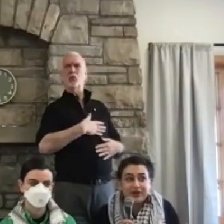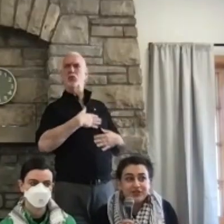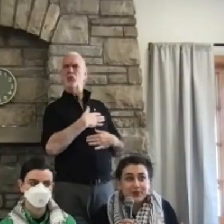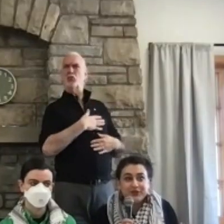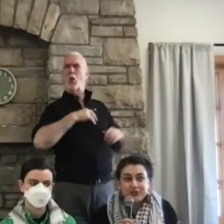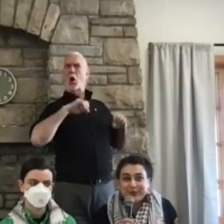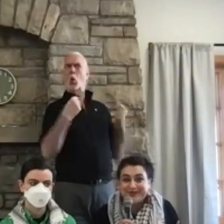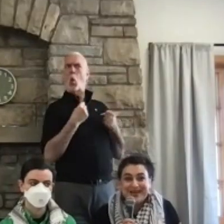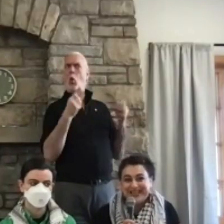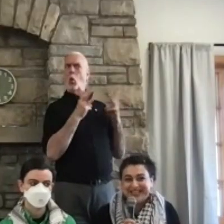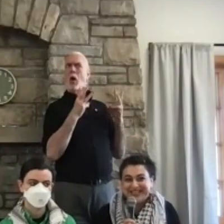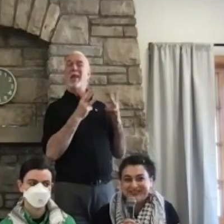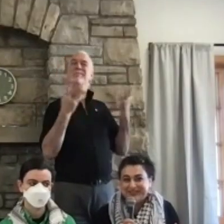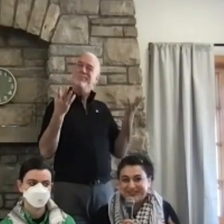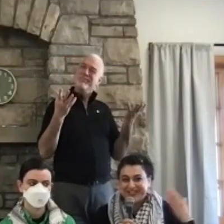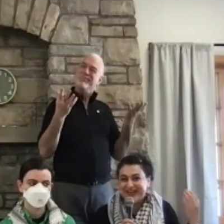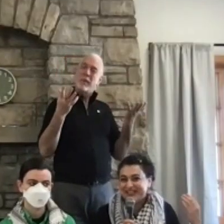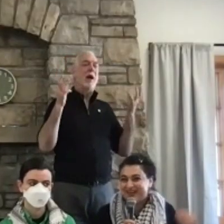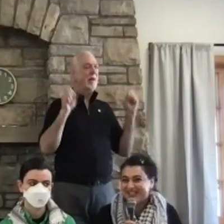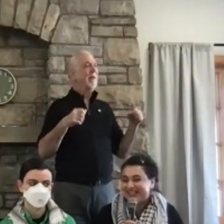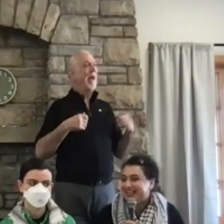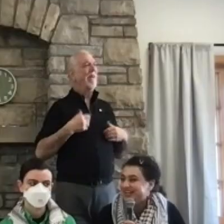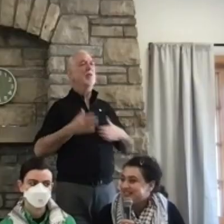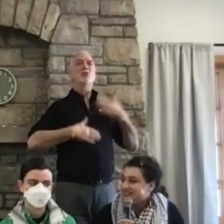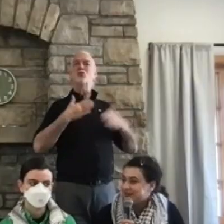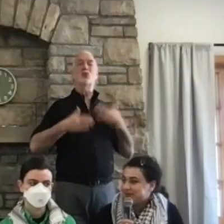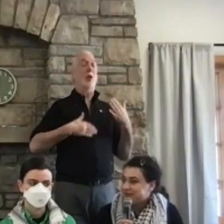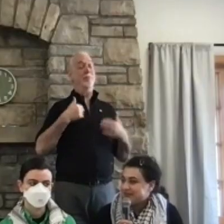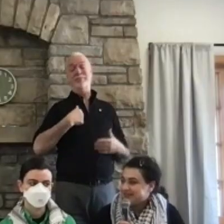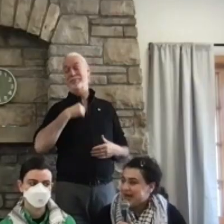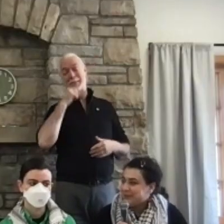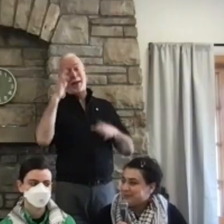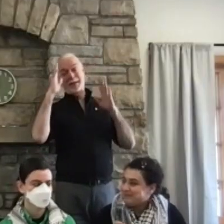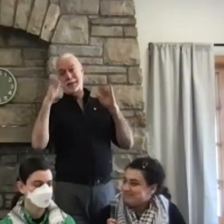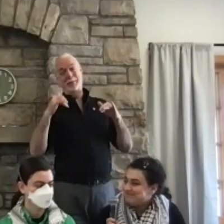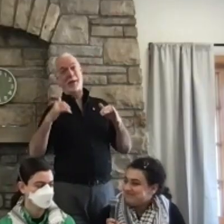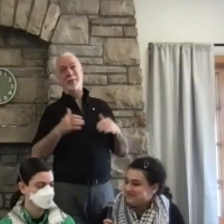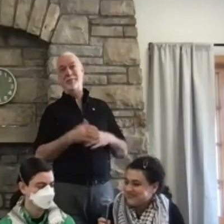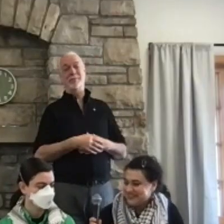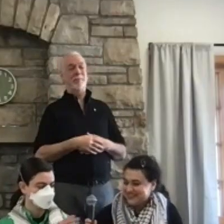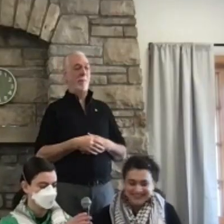cold weather. So there's joy in many things, even when you did not expect it. So just, yeah.